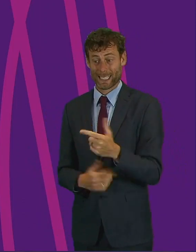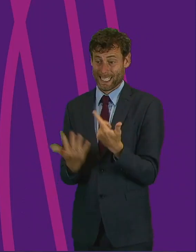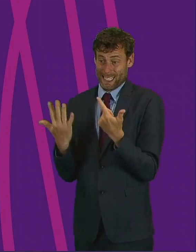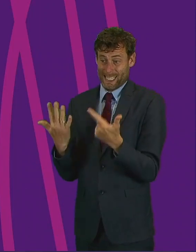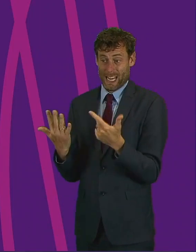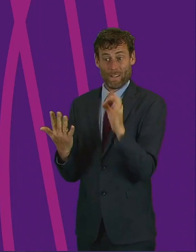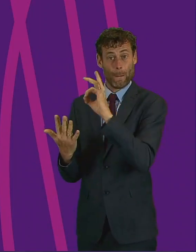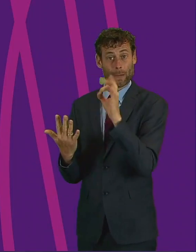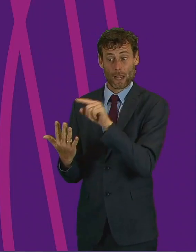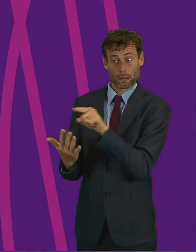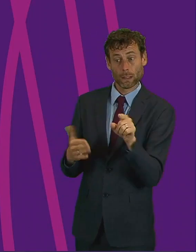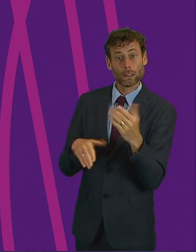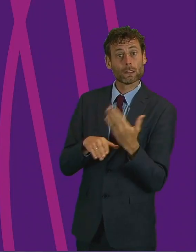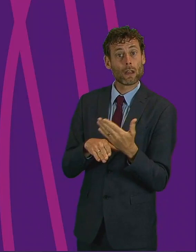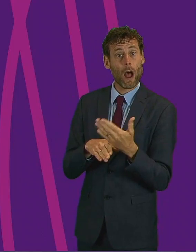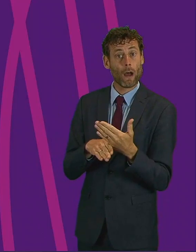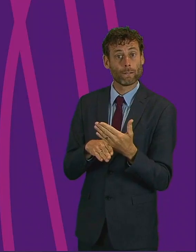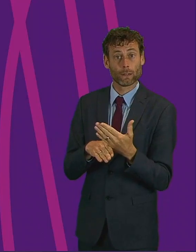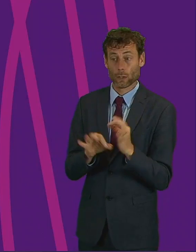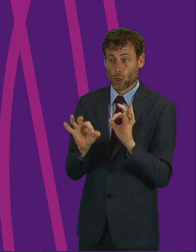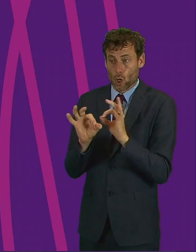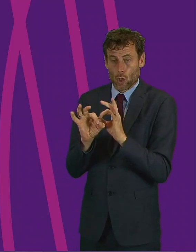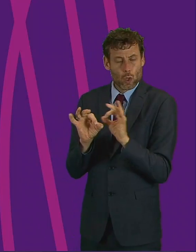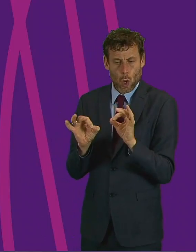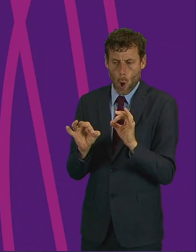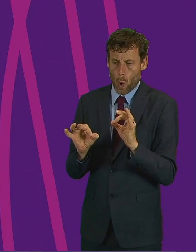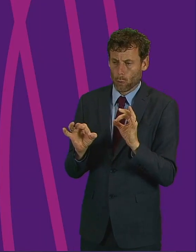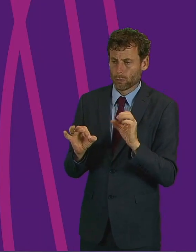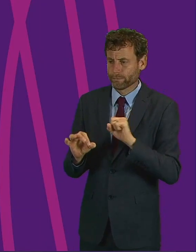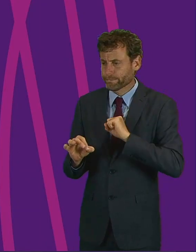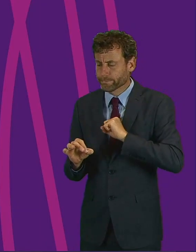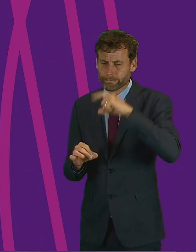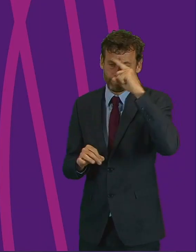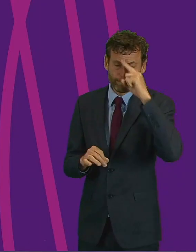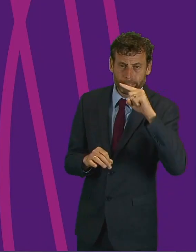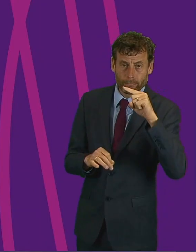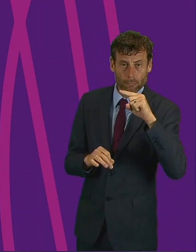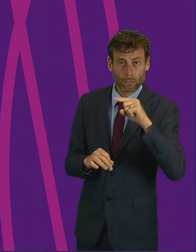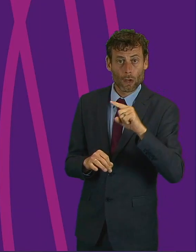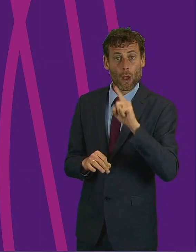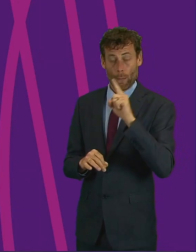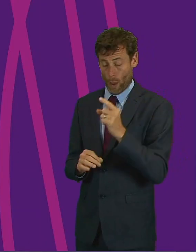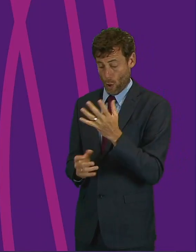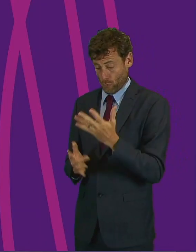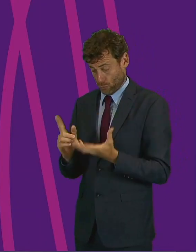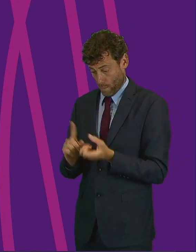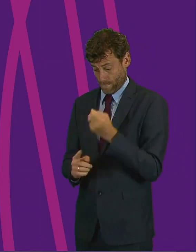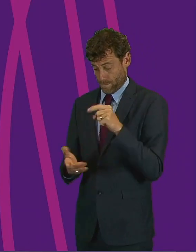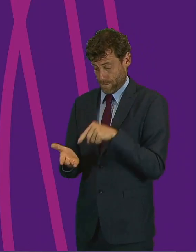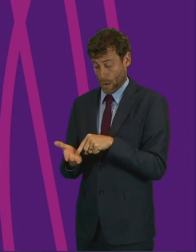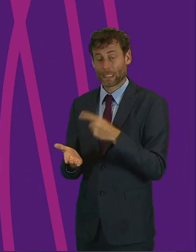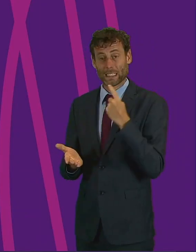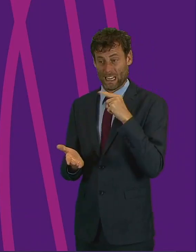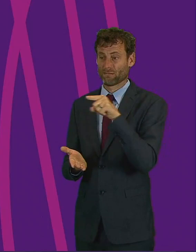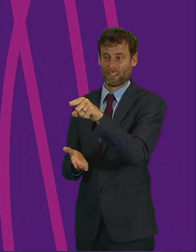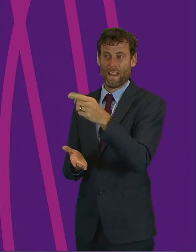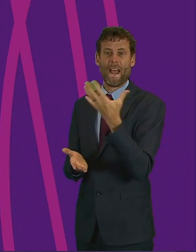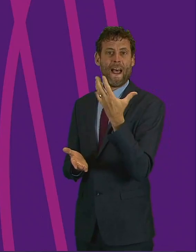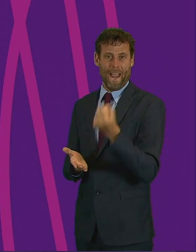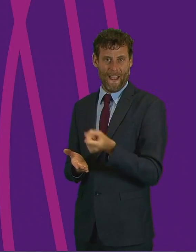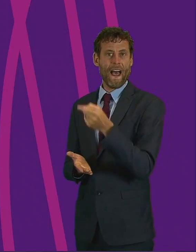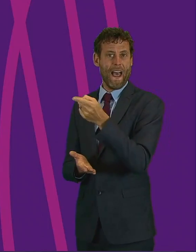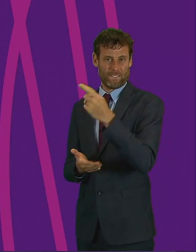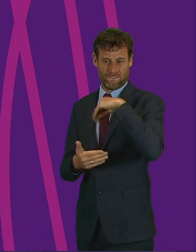who were tested had no symptoms of the disease, but came back positive for COVID working in care